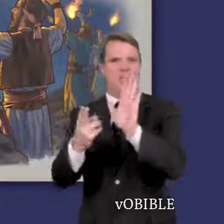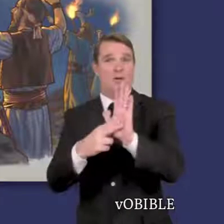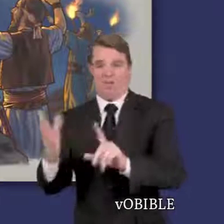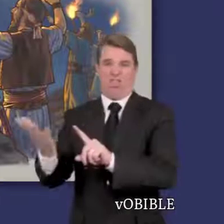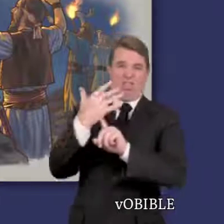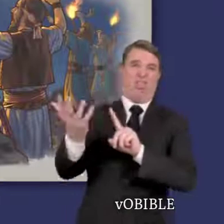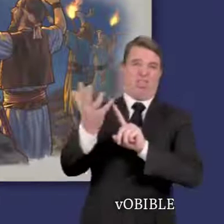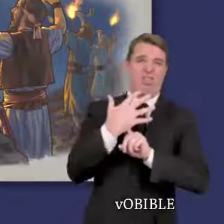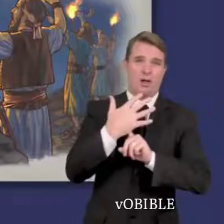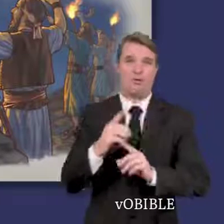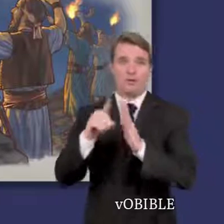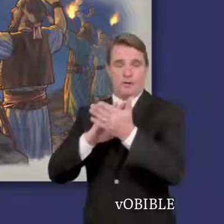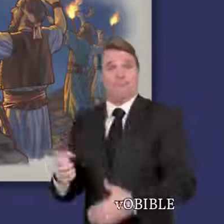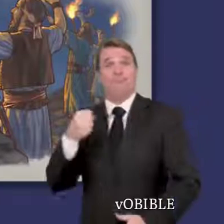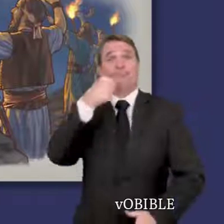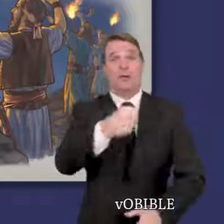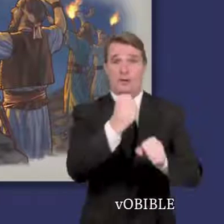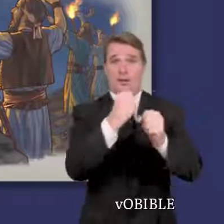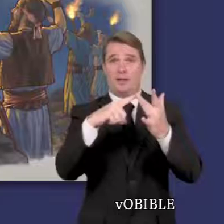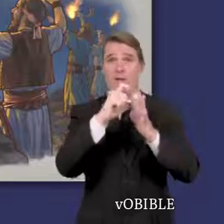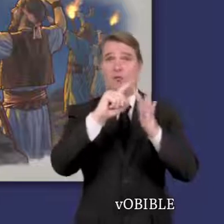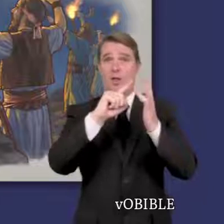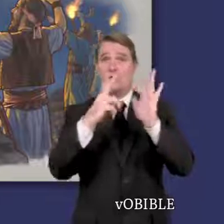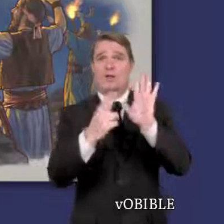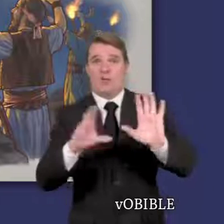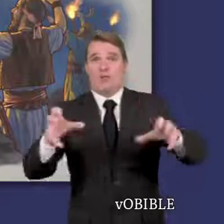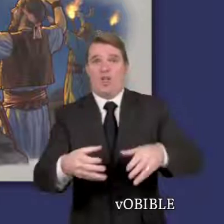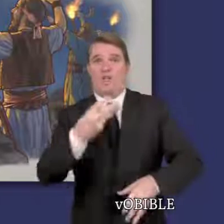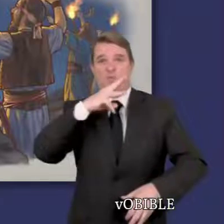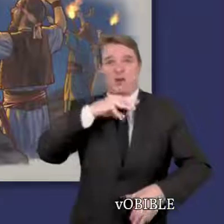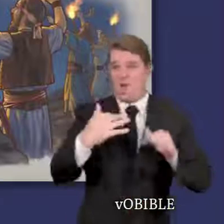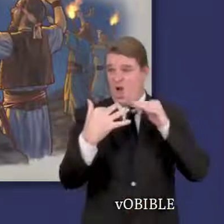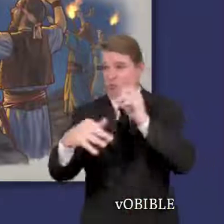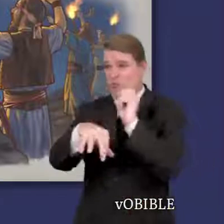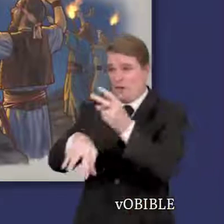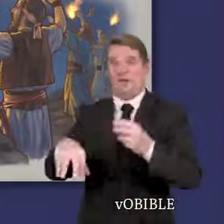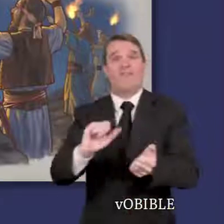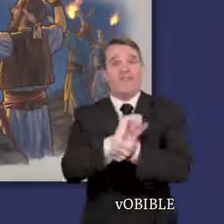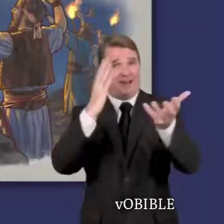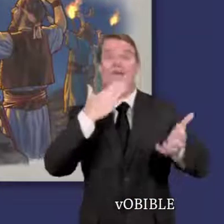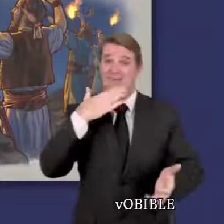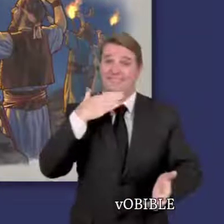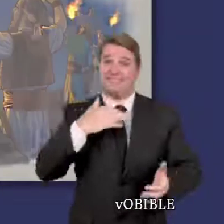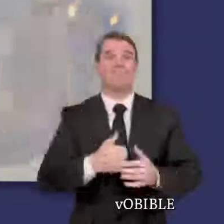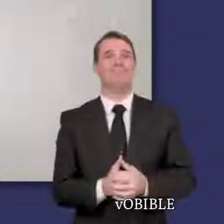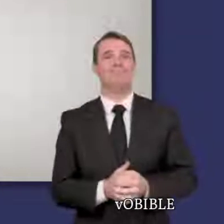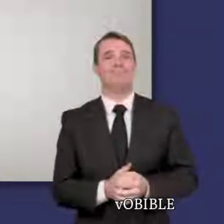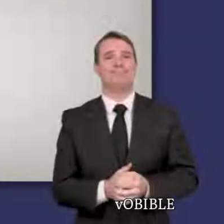uses Judge Gideon and just 300 men to take the lead in delivering Israel from Midianite oppression.